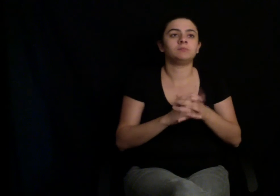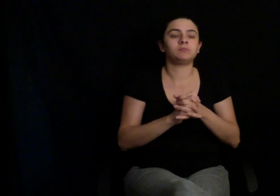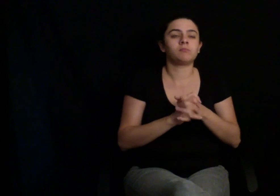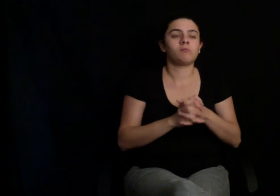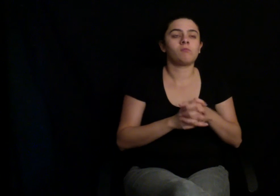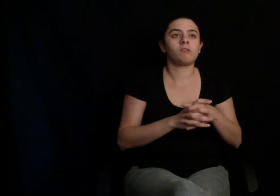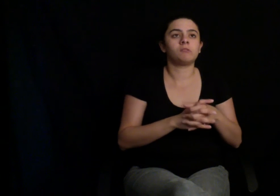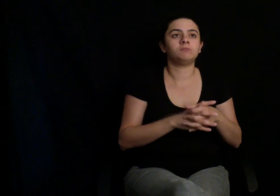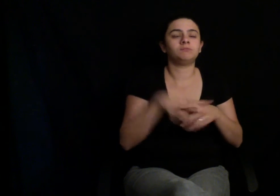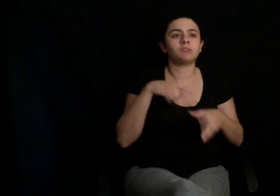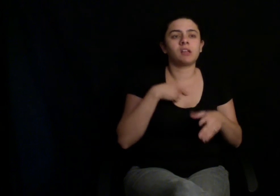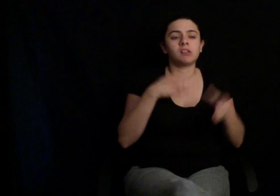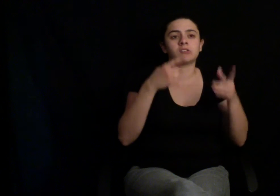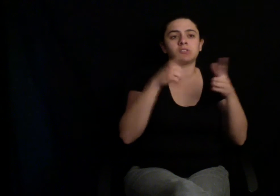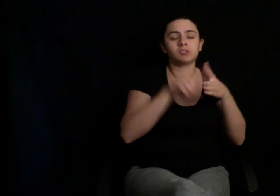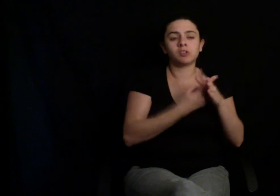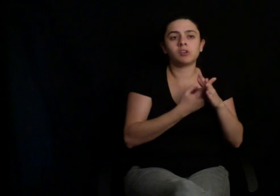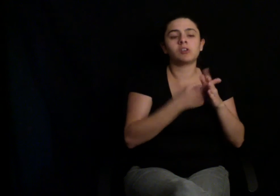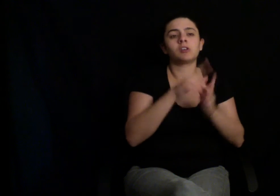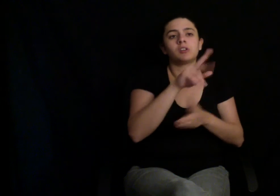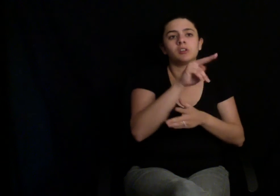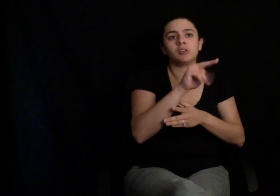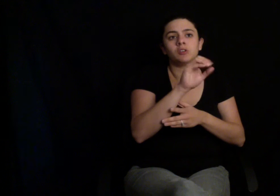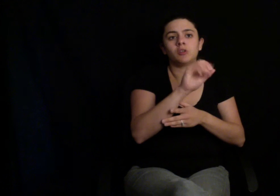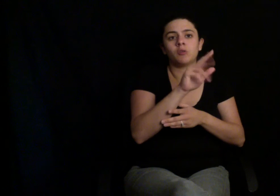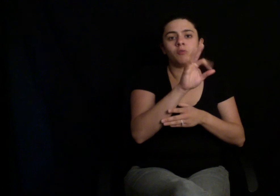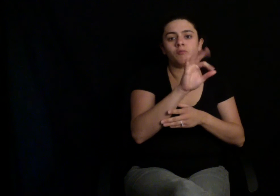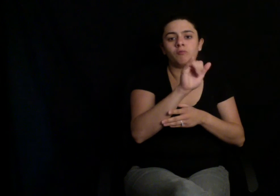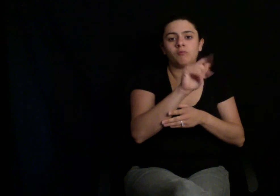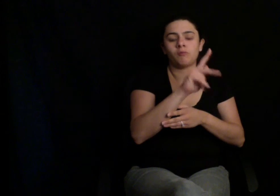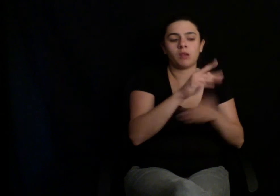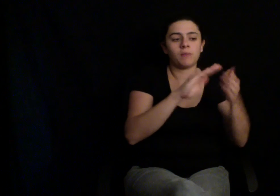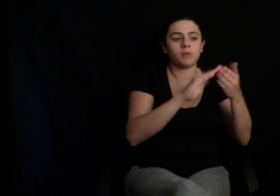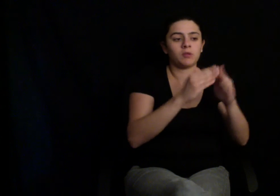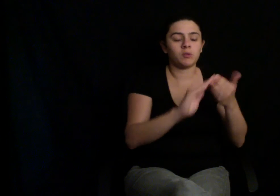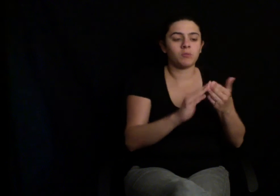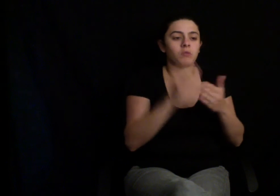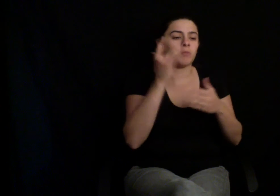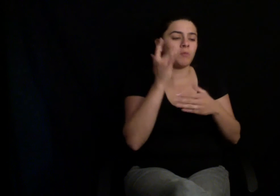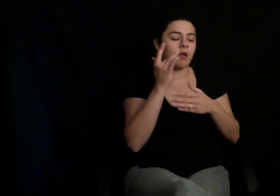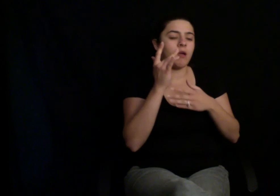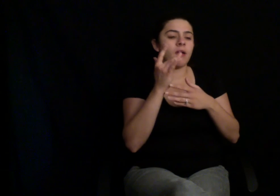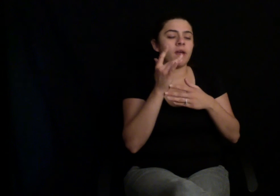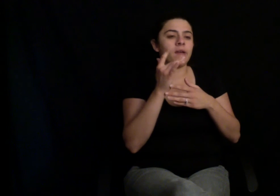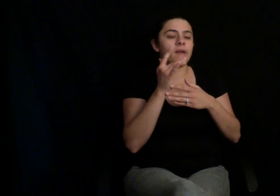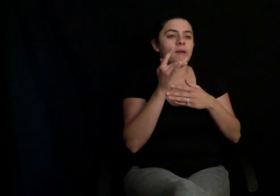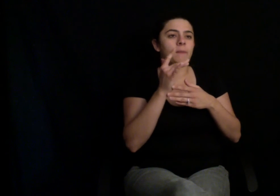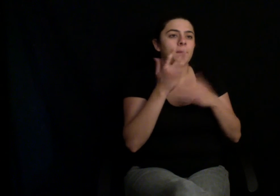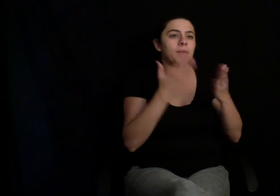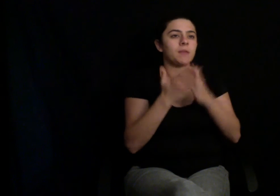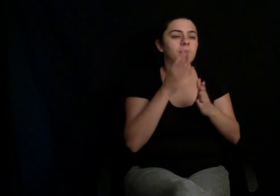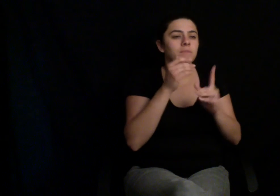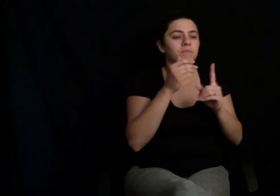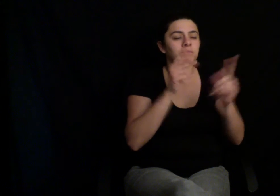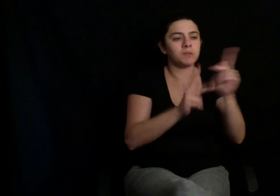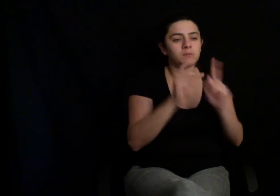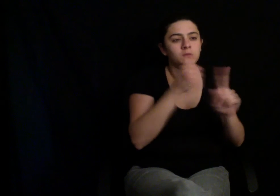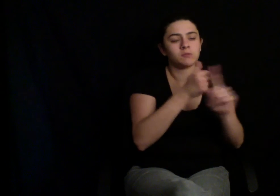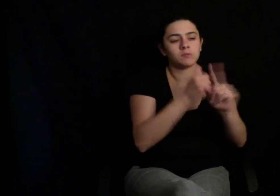masturbation for a period of time, kind of as a somewhat of a biohacking experiment. That's what I like to call it. And from there, though, we